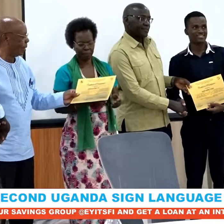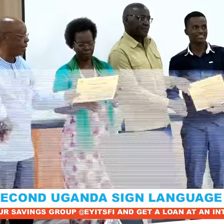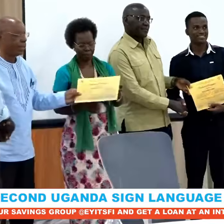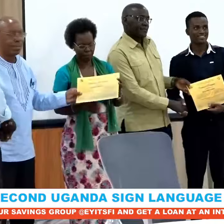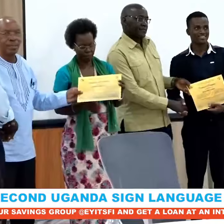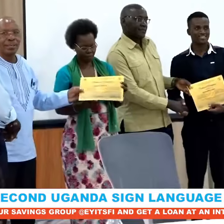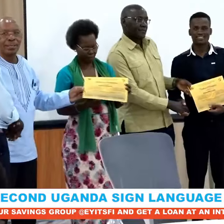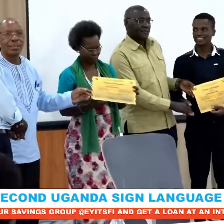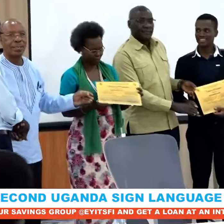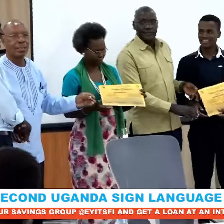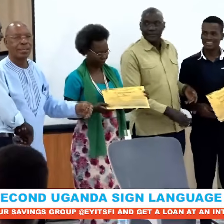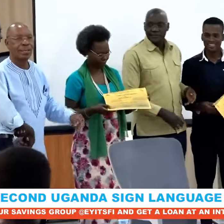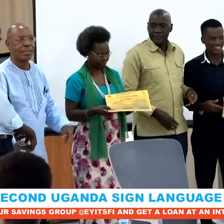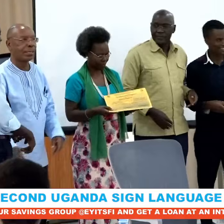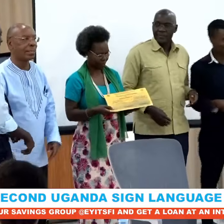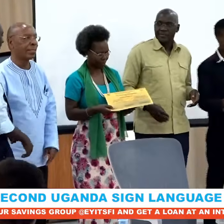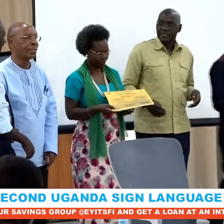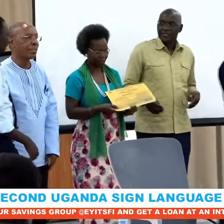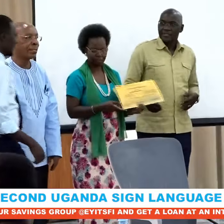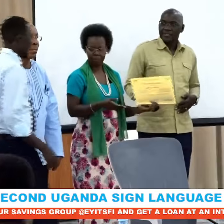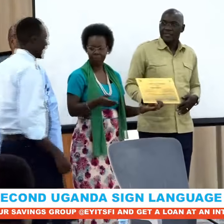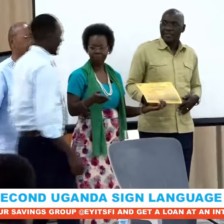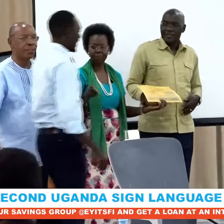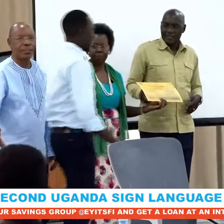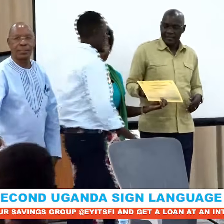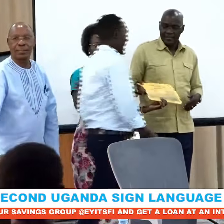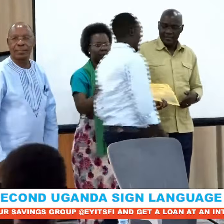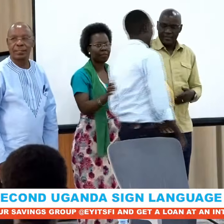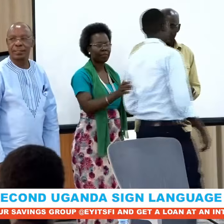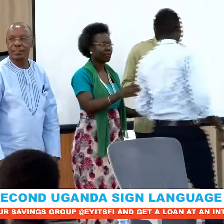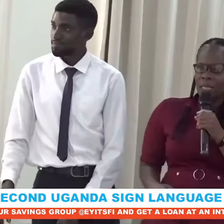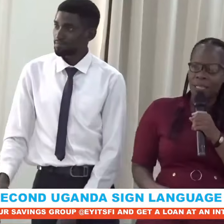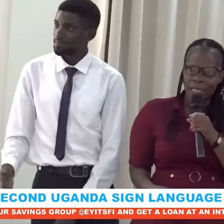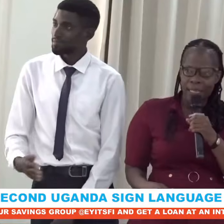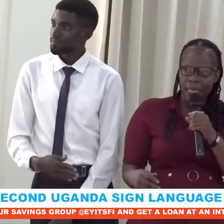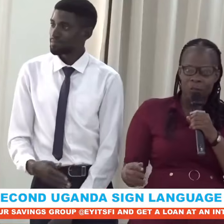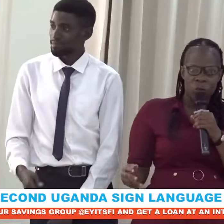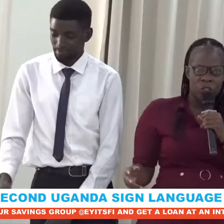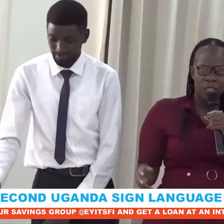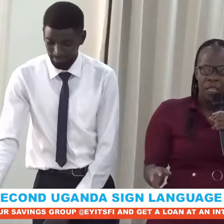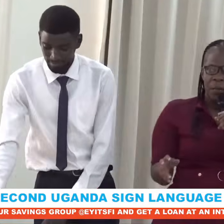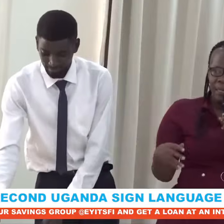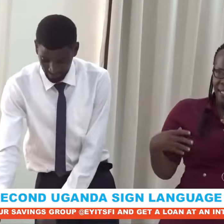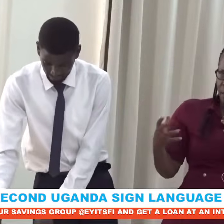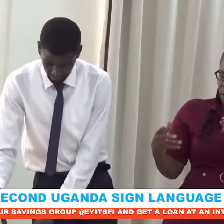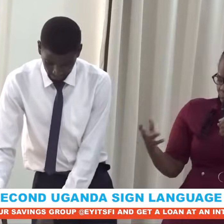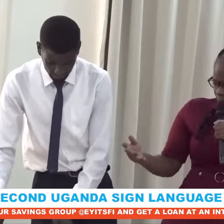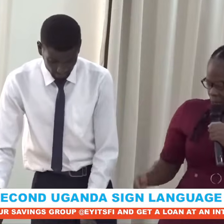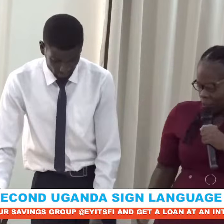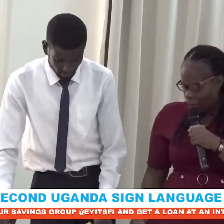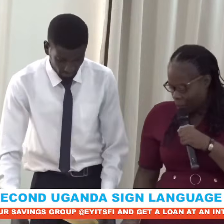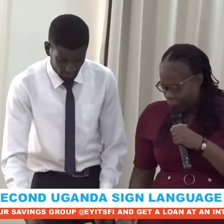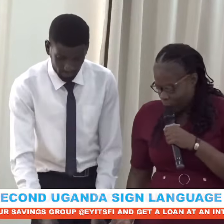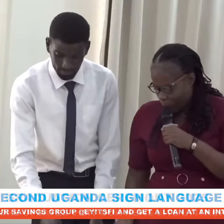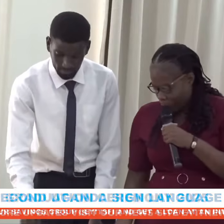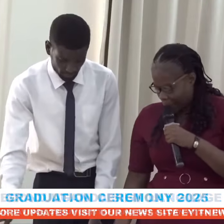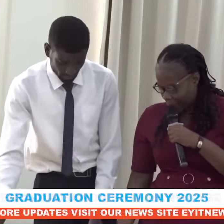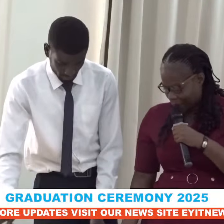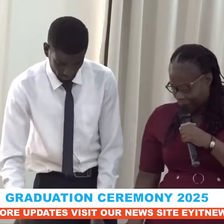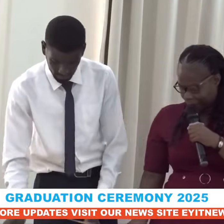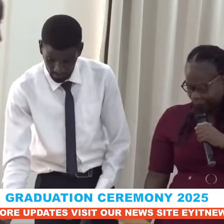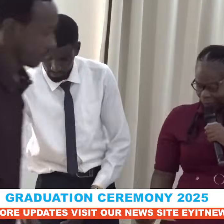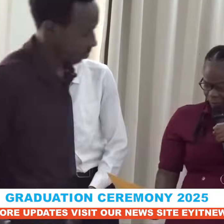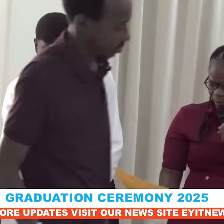Are we pausing? Guys, it's your photo moment. It's going all over the website and you're just standing like a soldier. Please, enjoy your photo